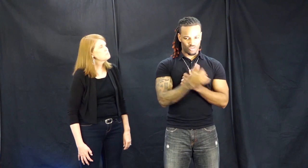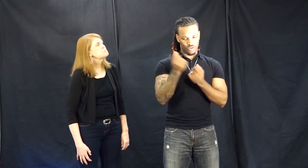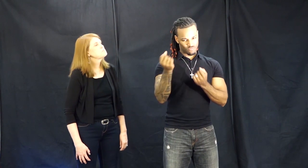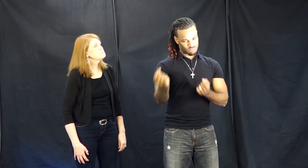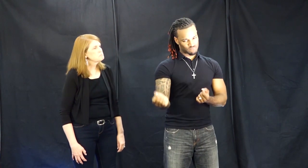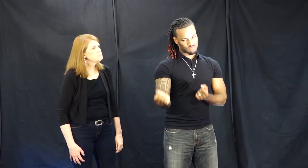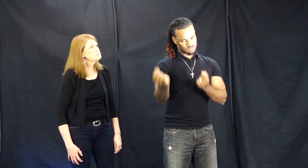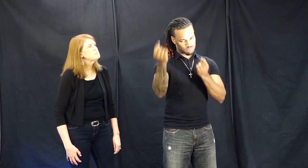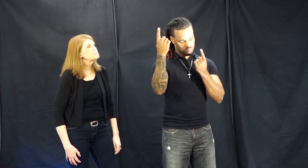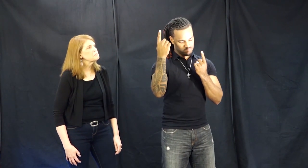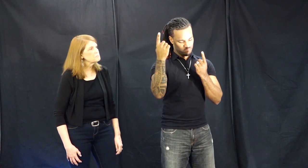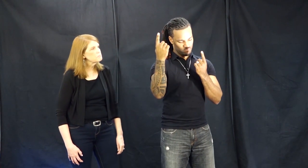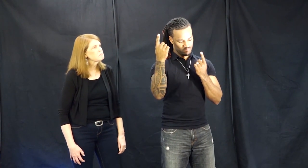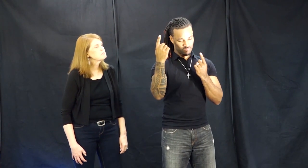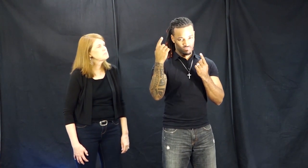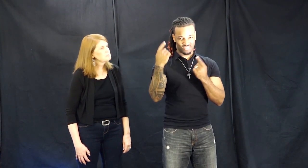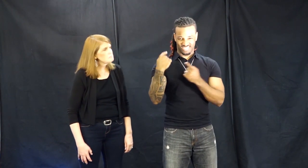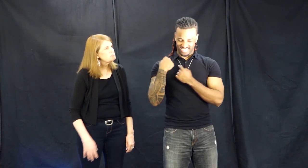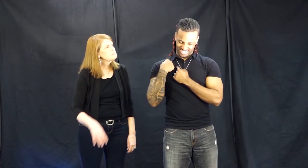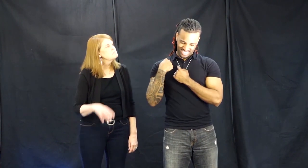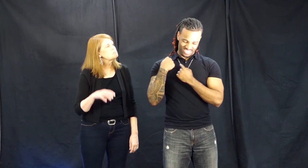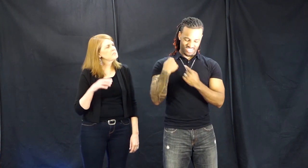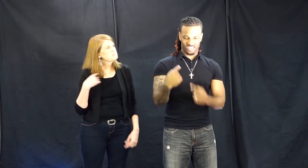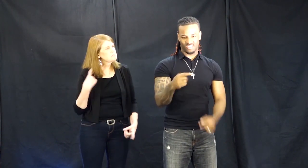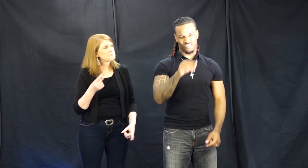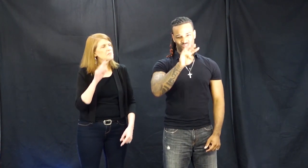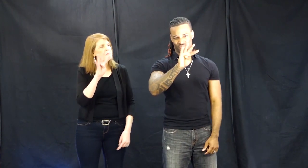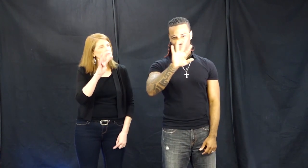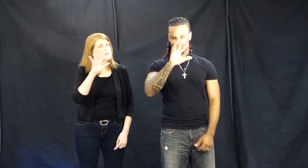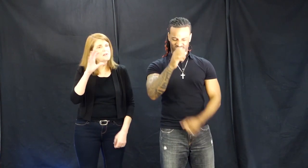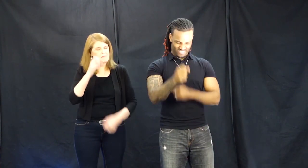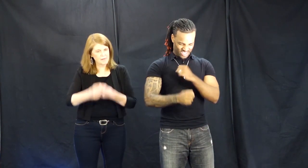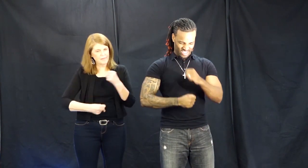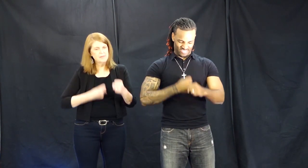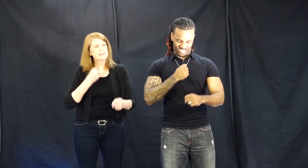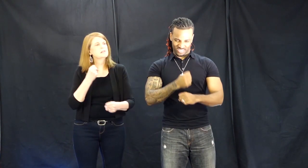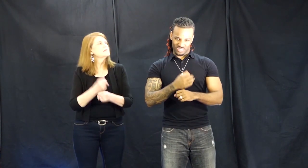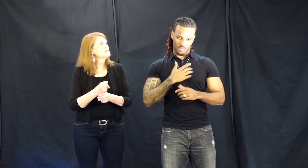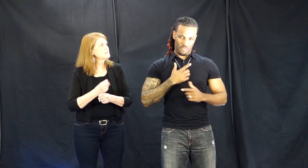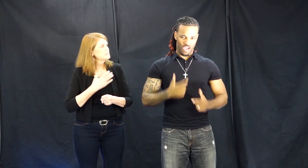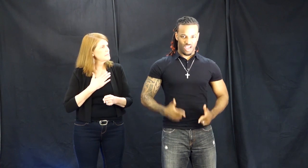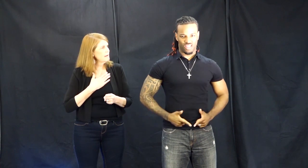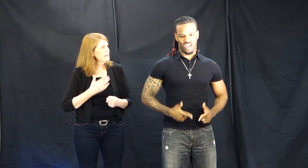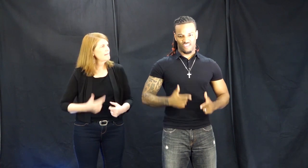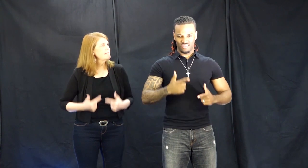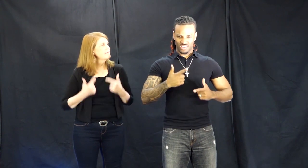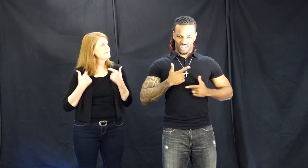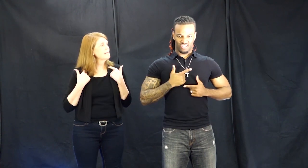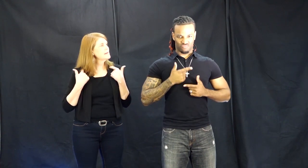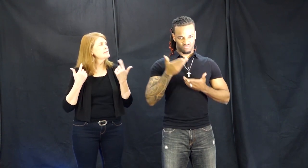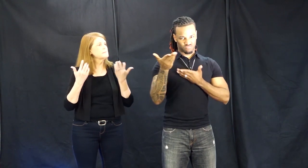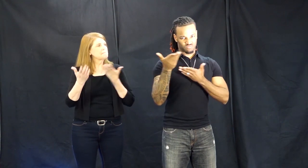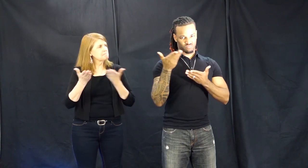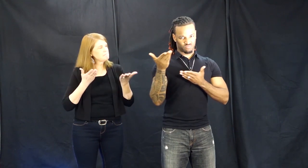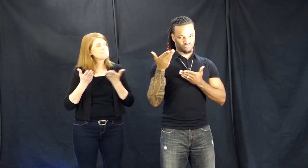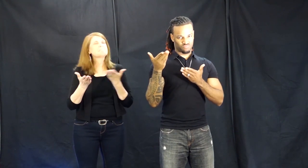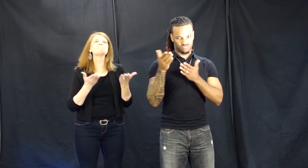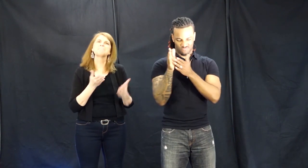will view them with indulgence, and that after 45 years of my life dedicated to its service with